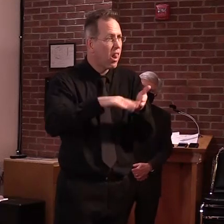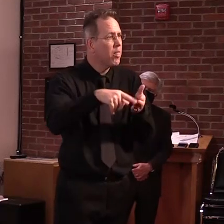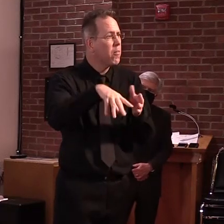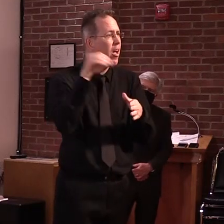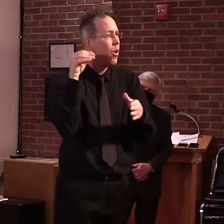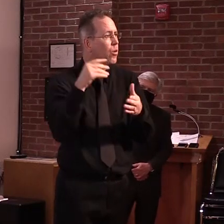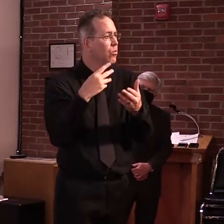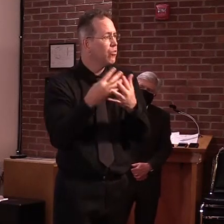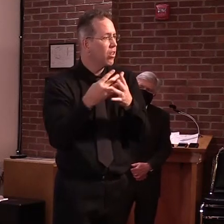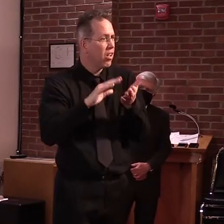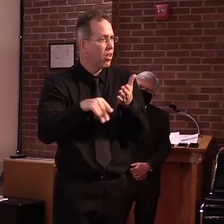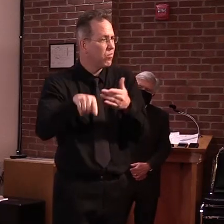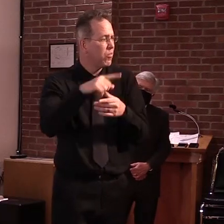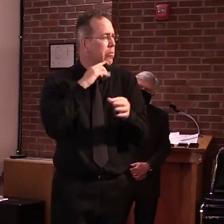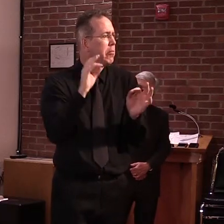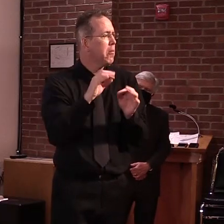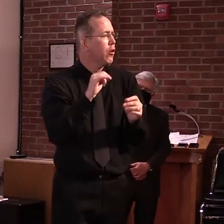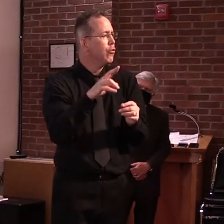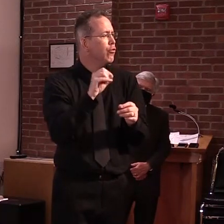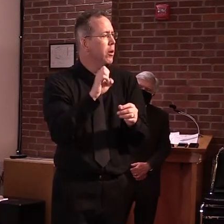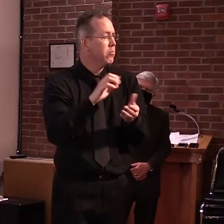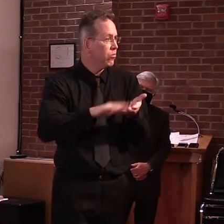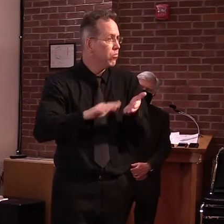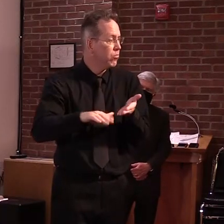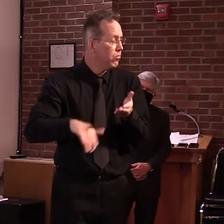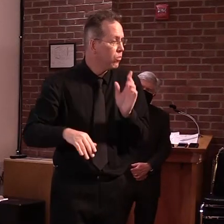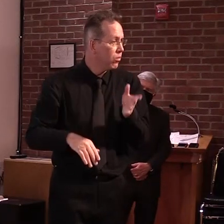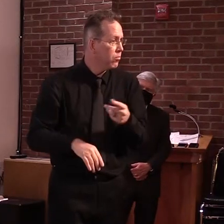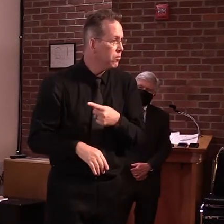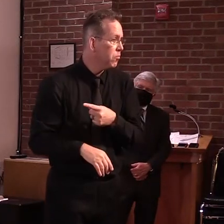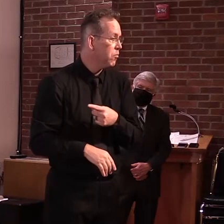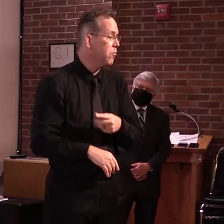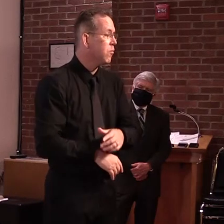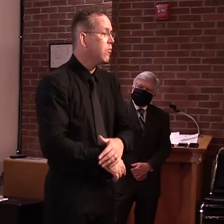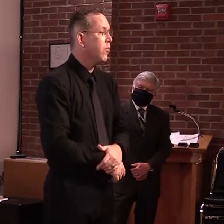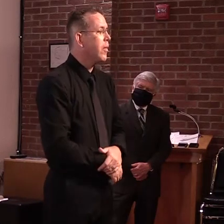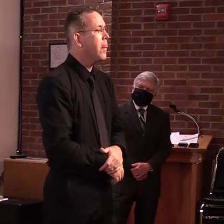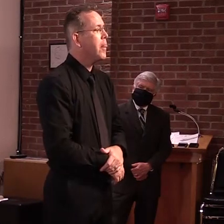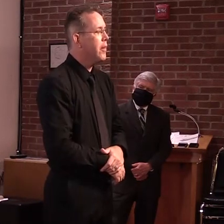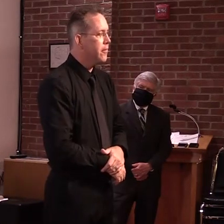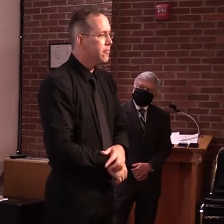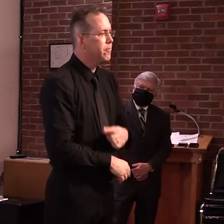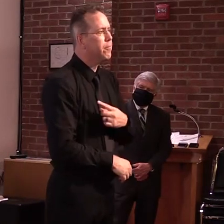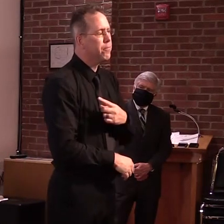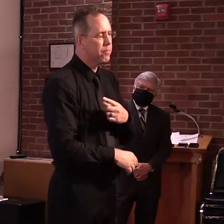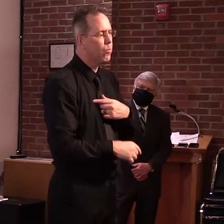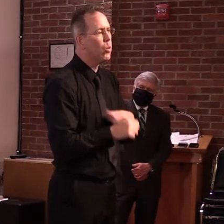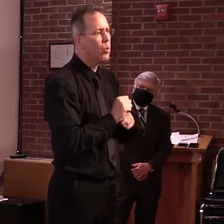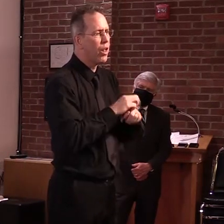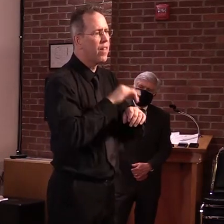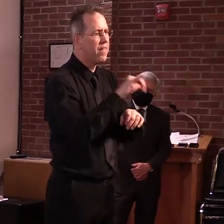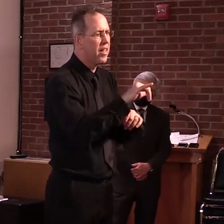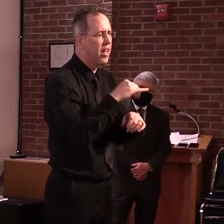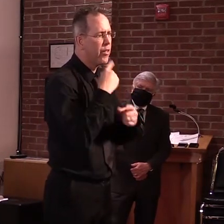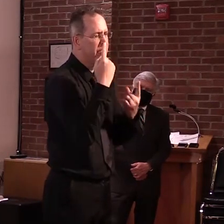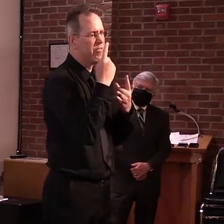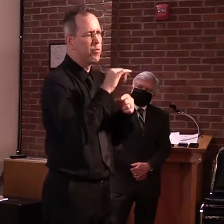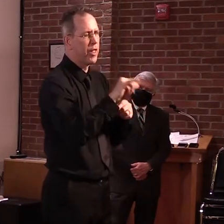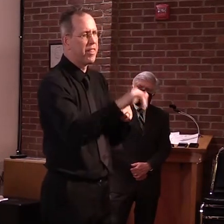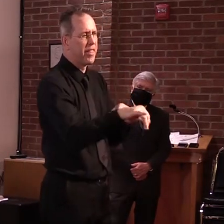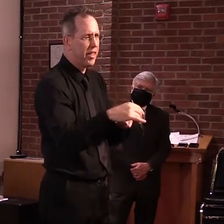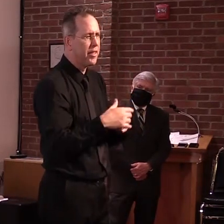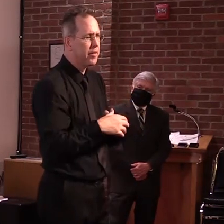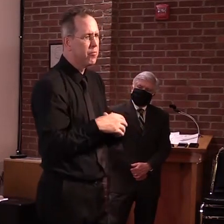considering all aspects of that. But that's moving through as we speak. We've been working on that for the last year or two.